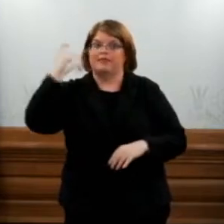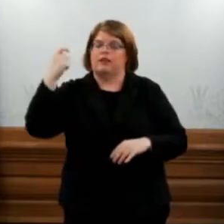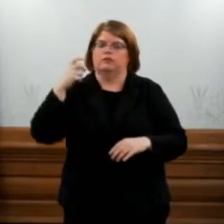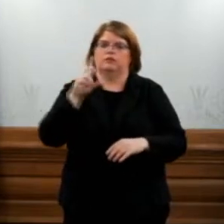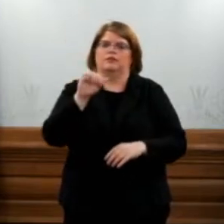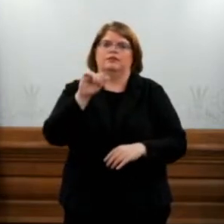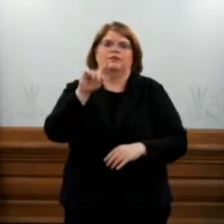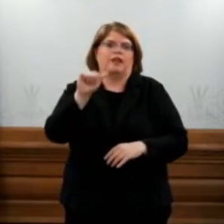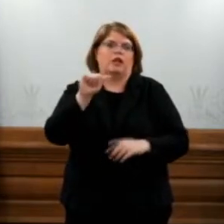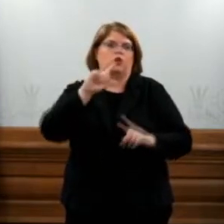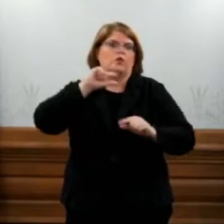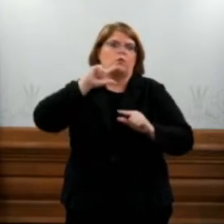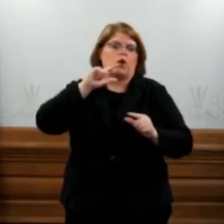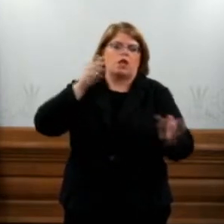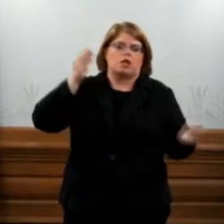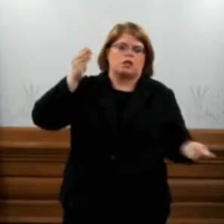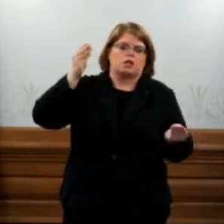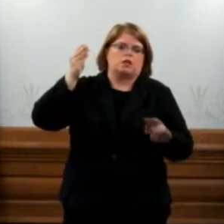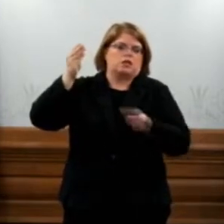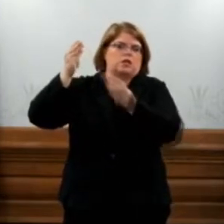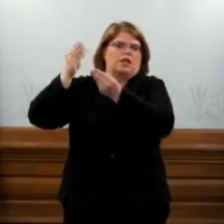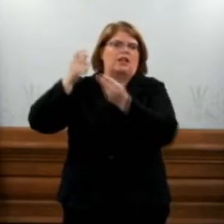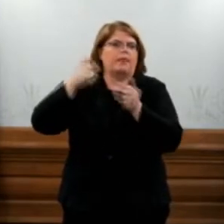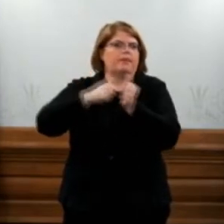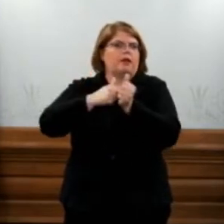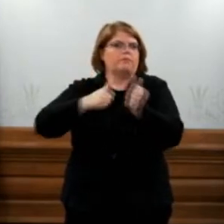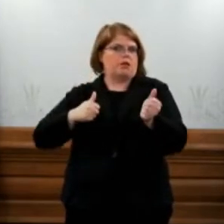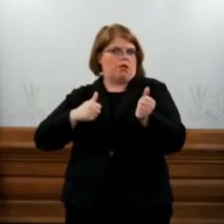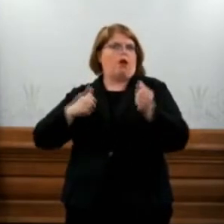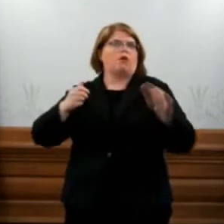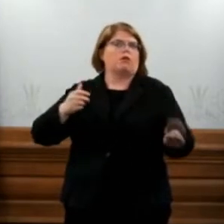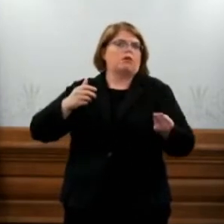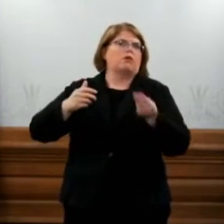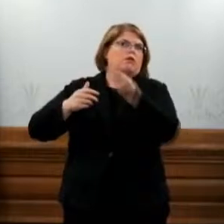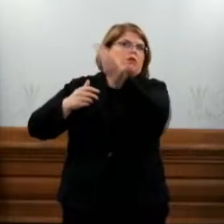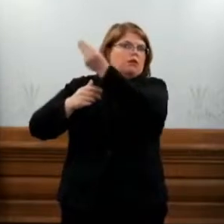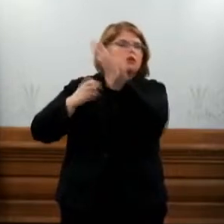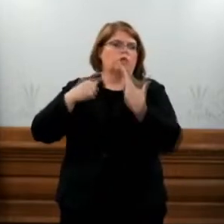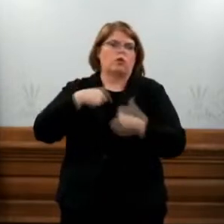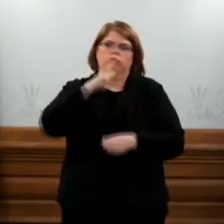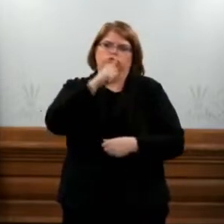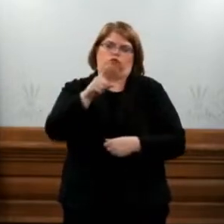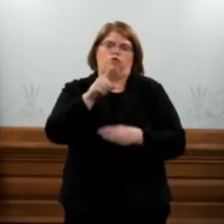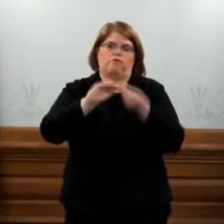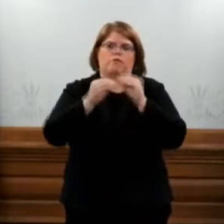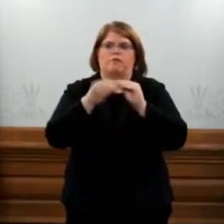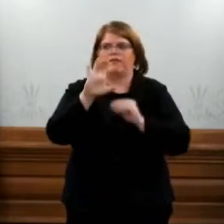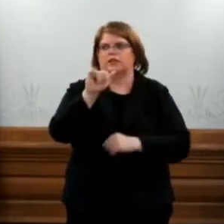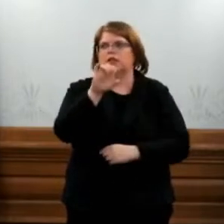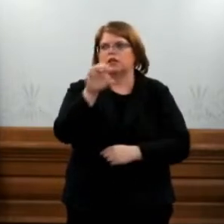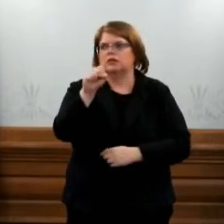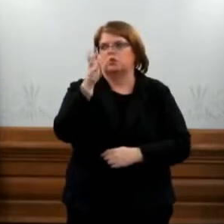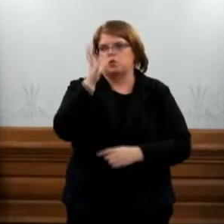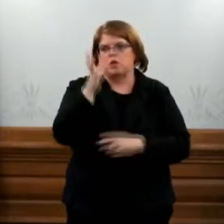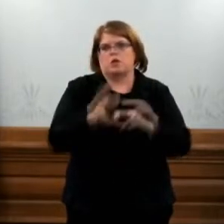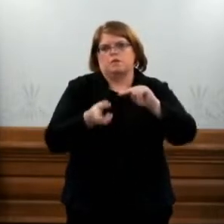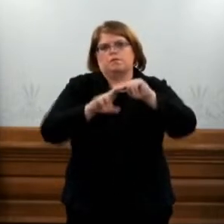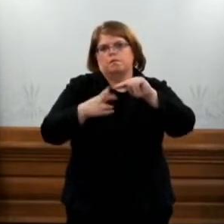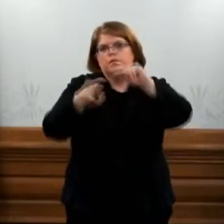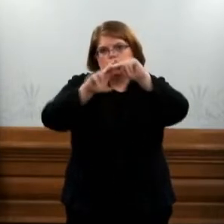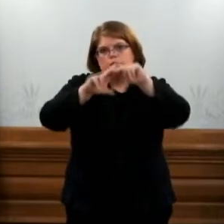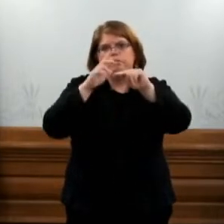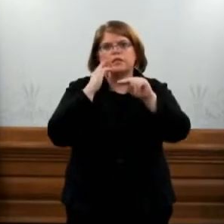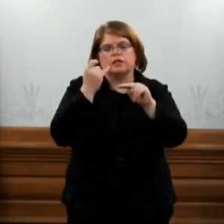data reporting lags a little bit behind and the number of cases are, I'm sure, going to increase as the number of people returning to campus occurs.